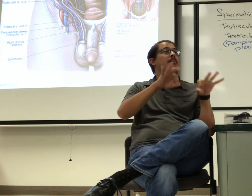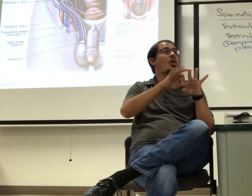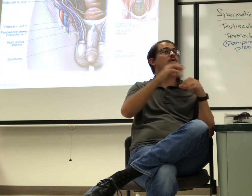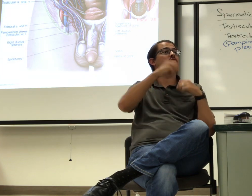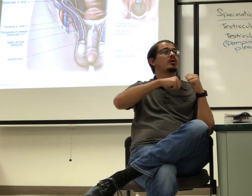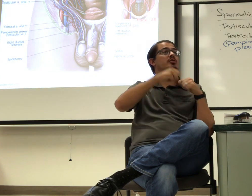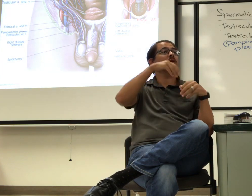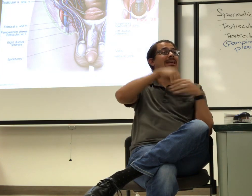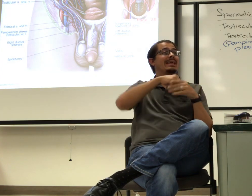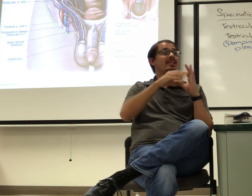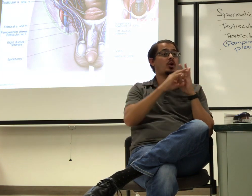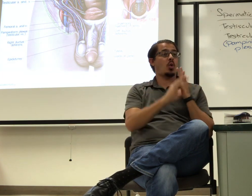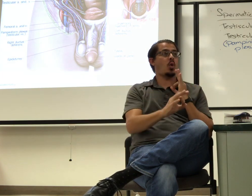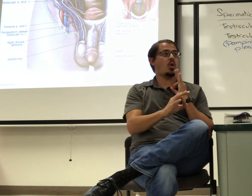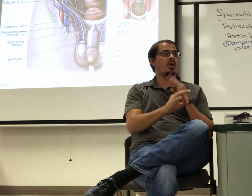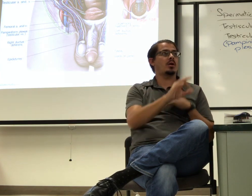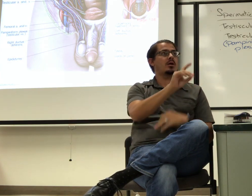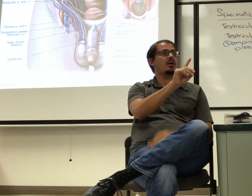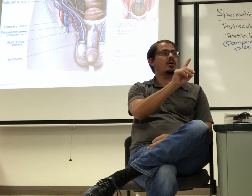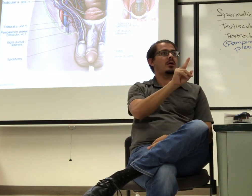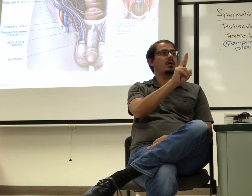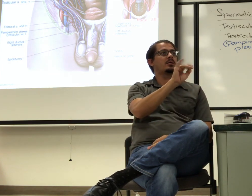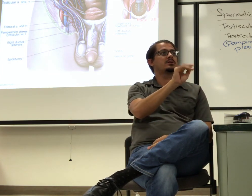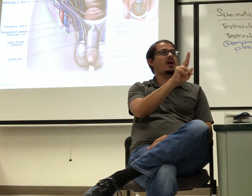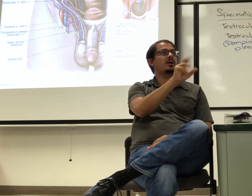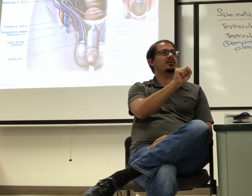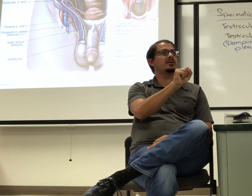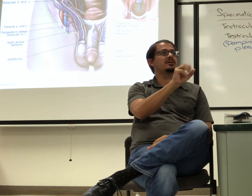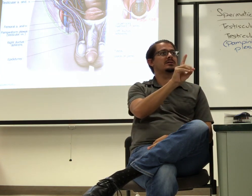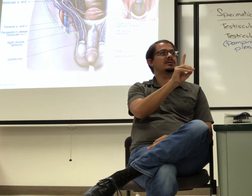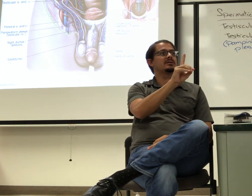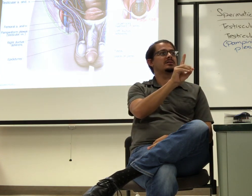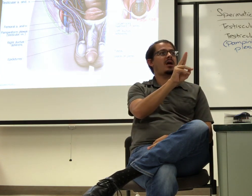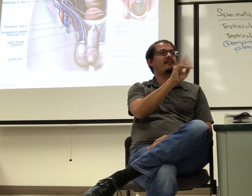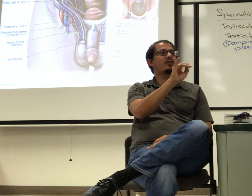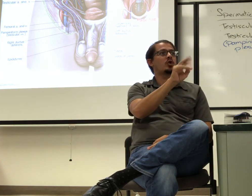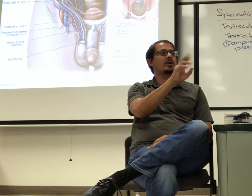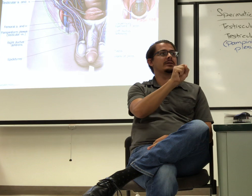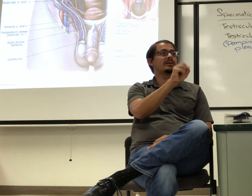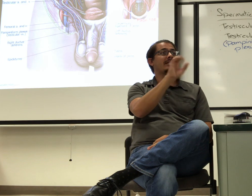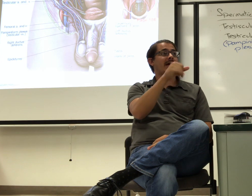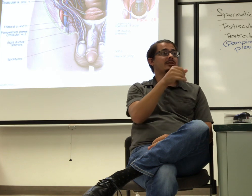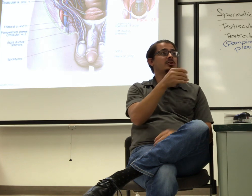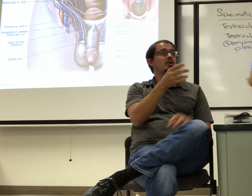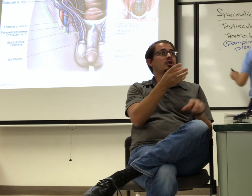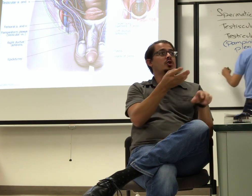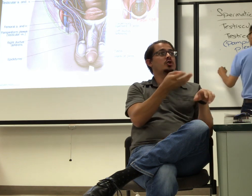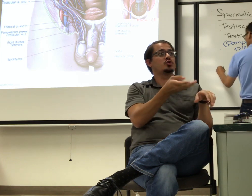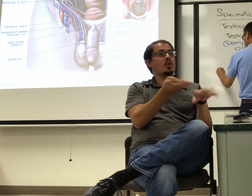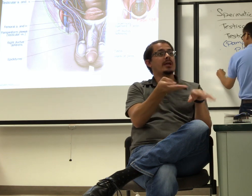spermatocord is the ductus deferens, because that is transporting the sperm.